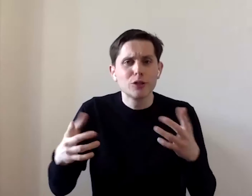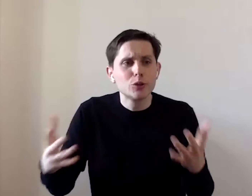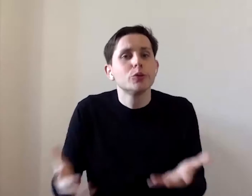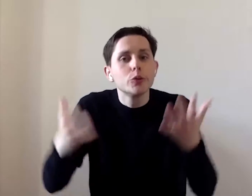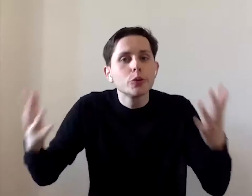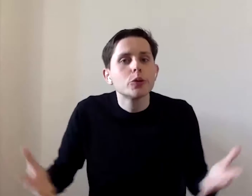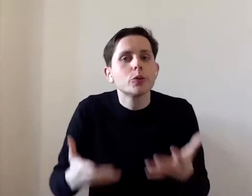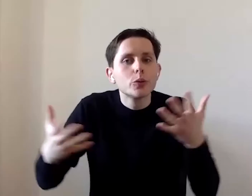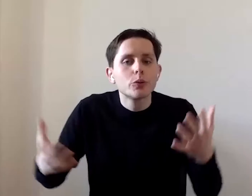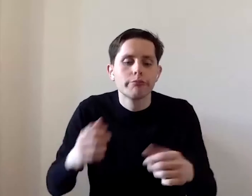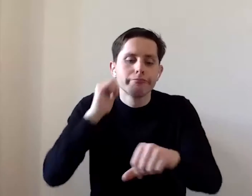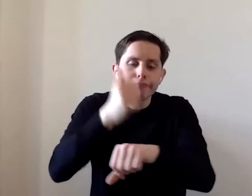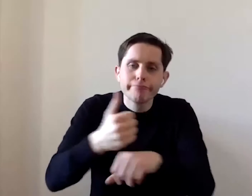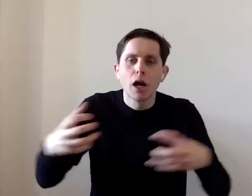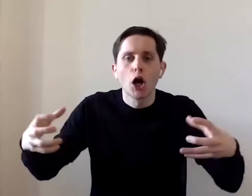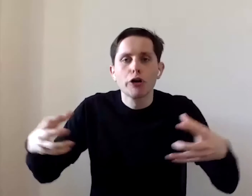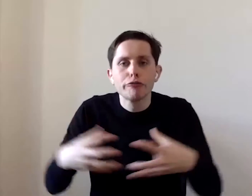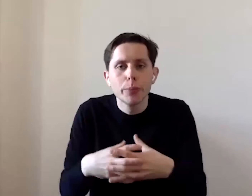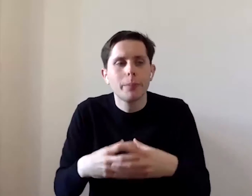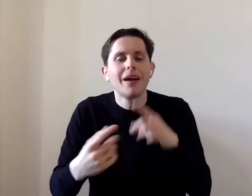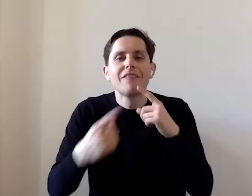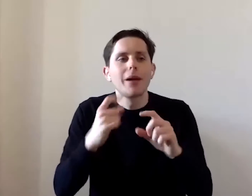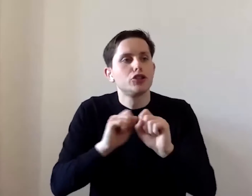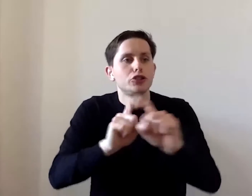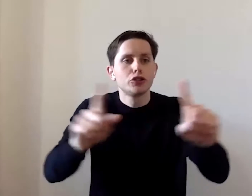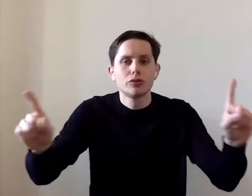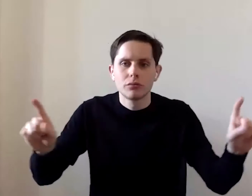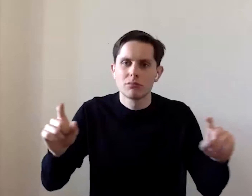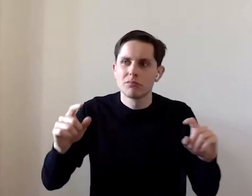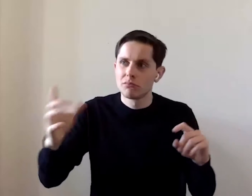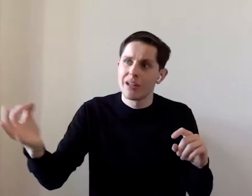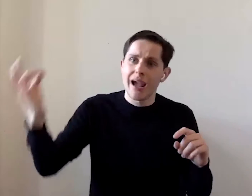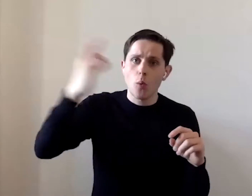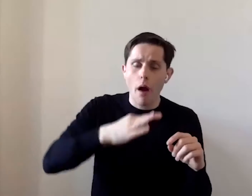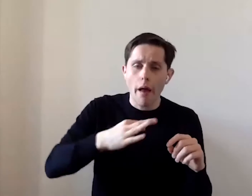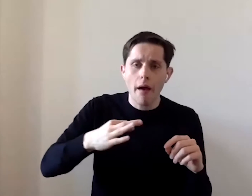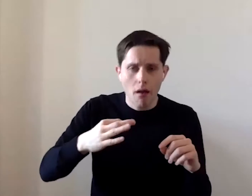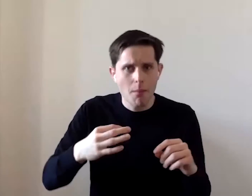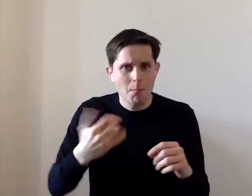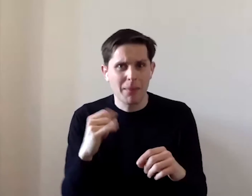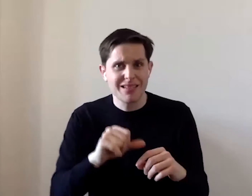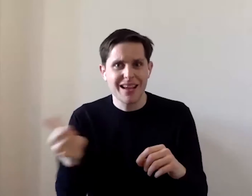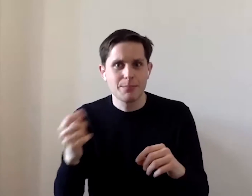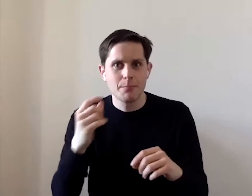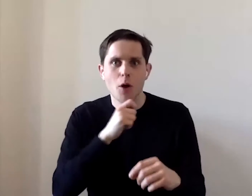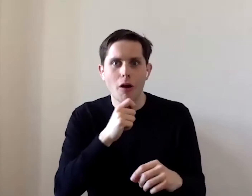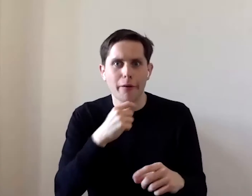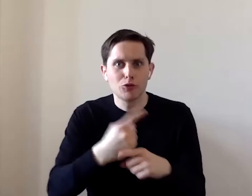not alone in it. So hopefully we can try and put details about this group and how to sort of inquire about